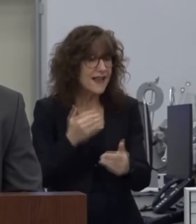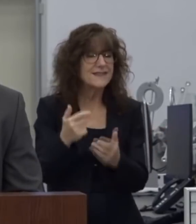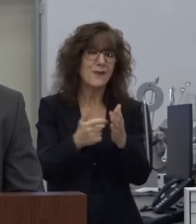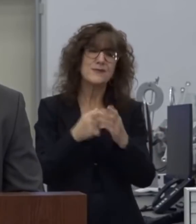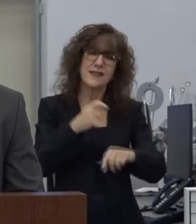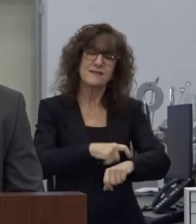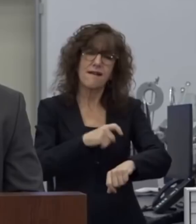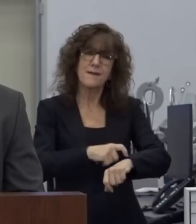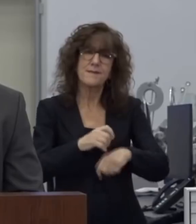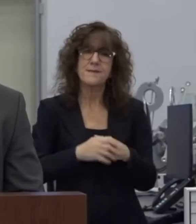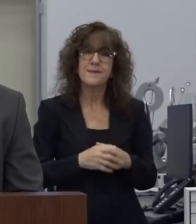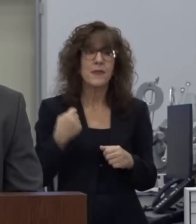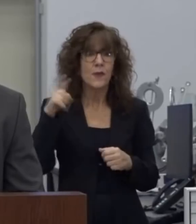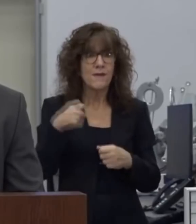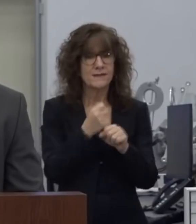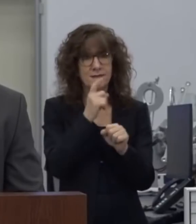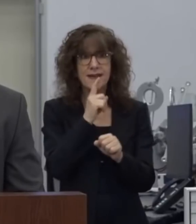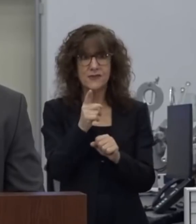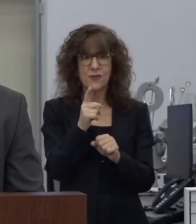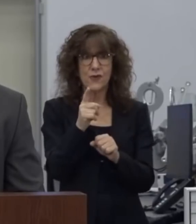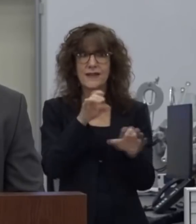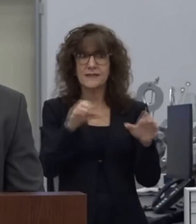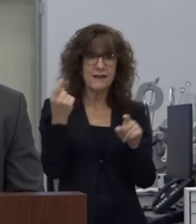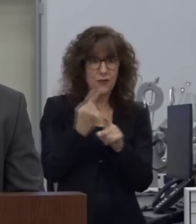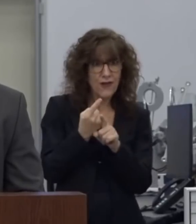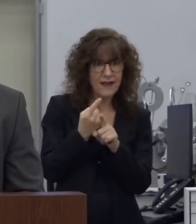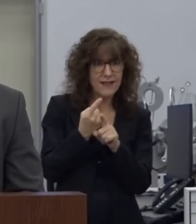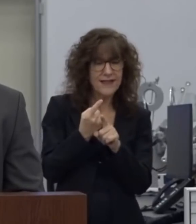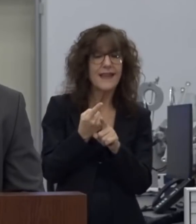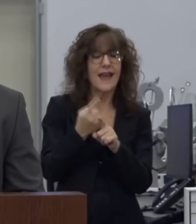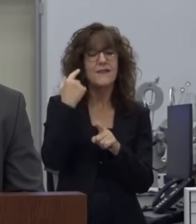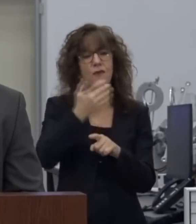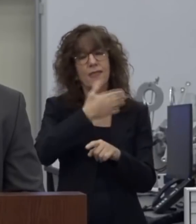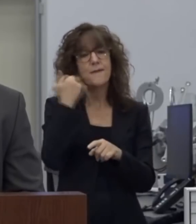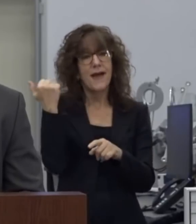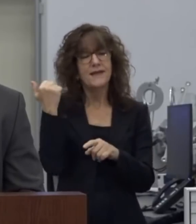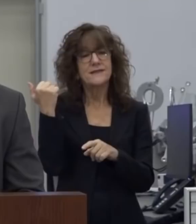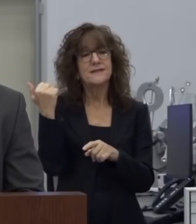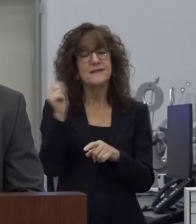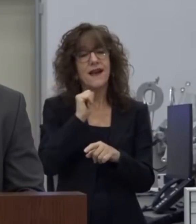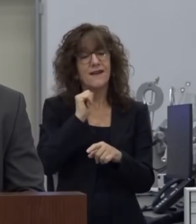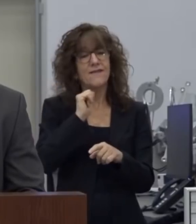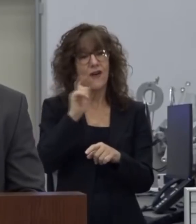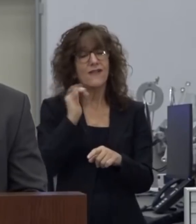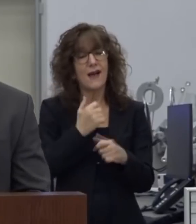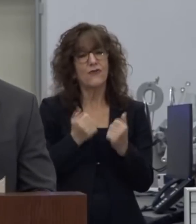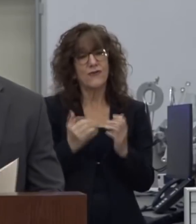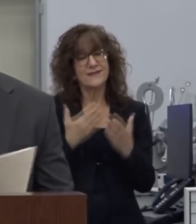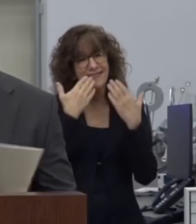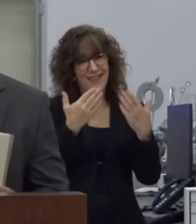time. We must ensure that it is done correctly and for the best interests of our residents. Thank